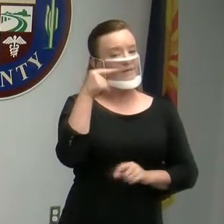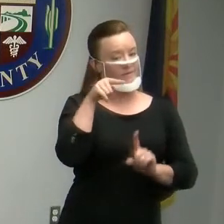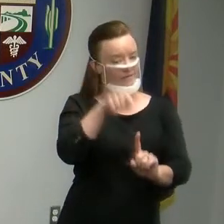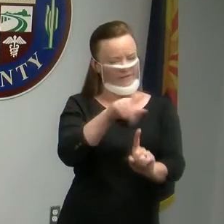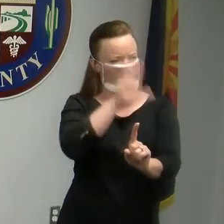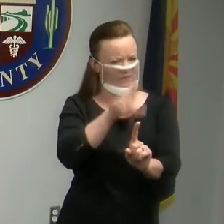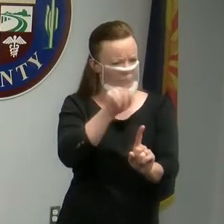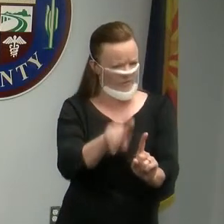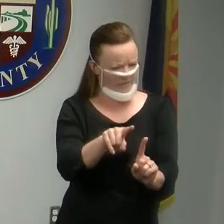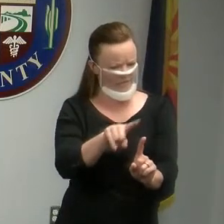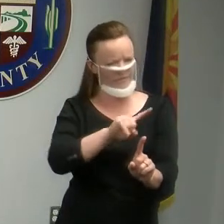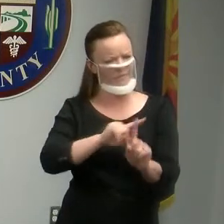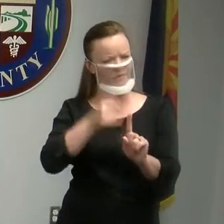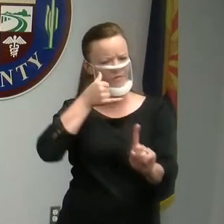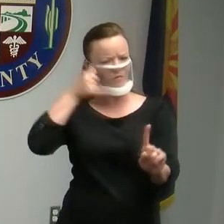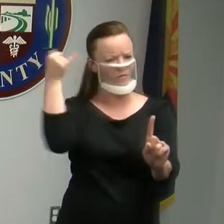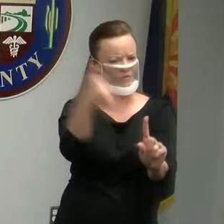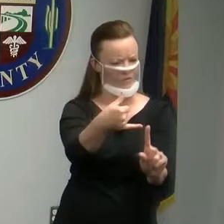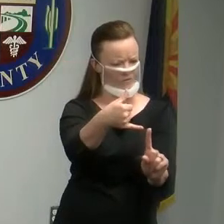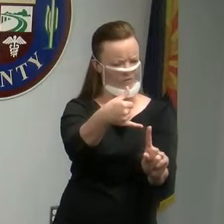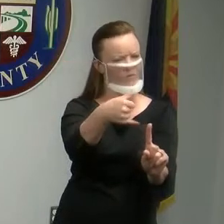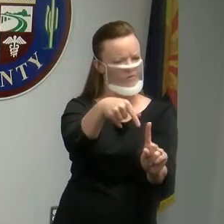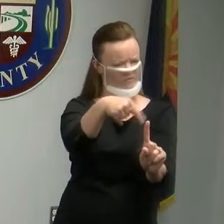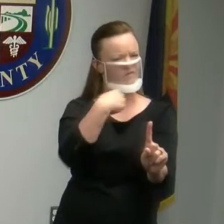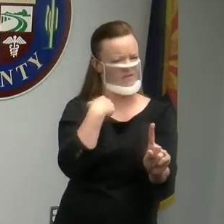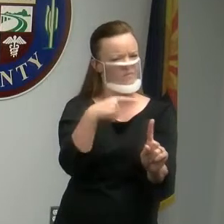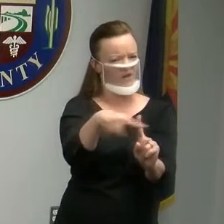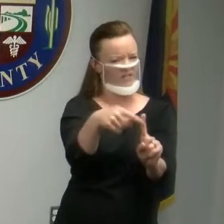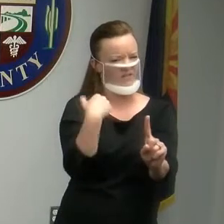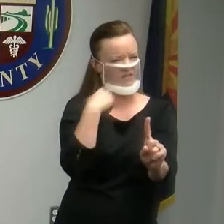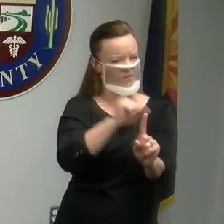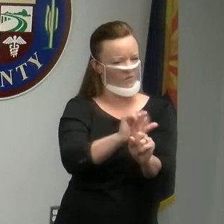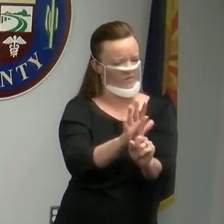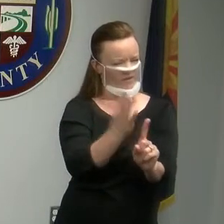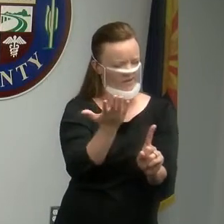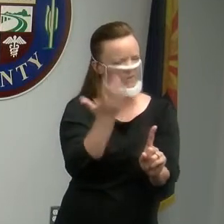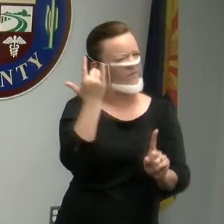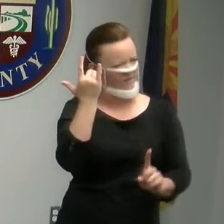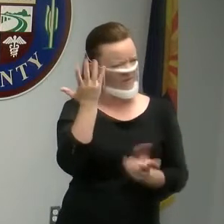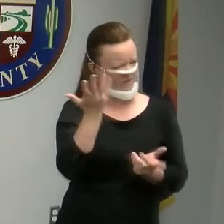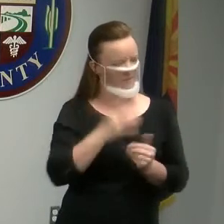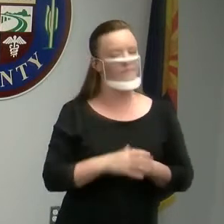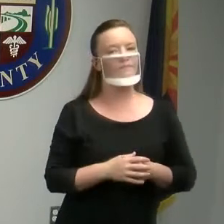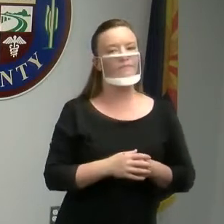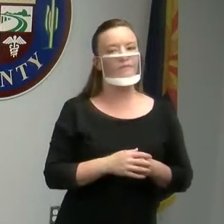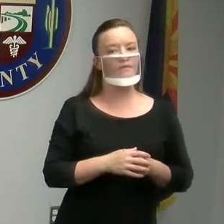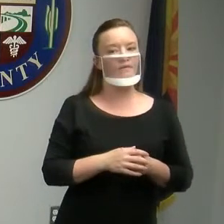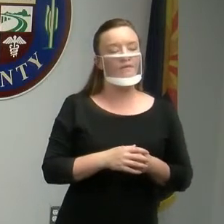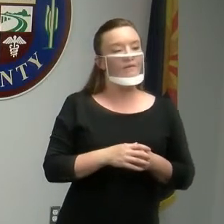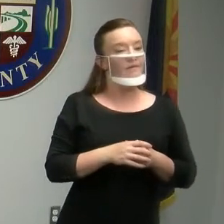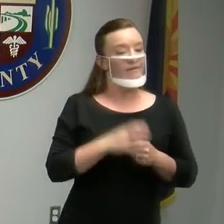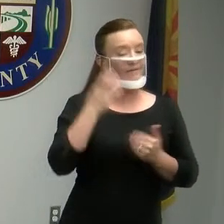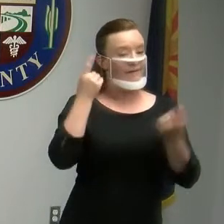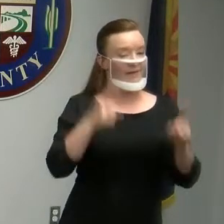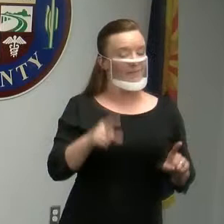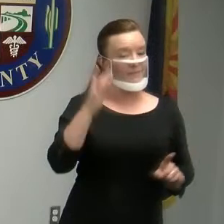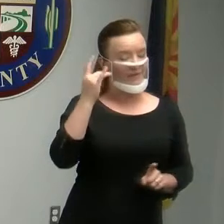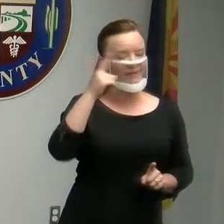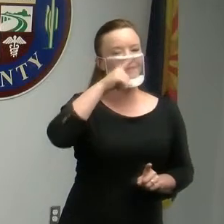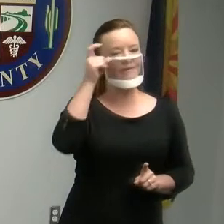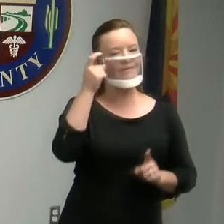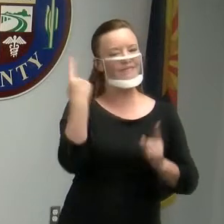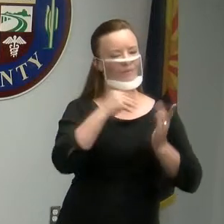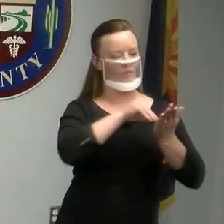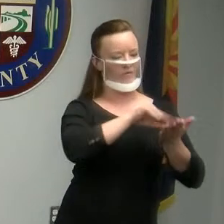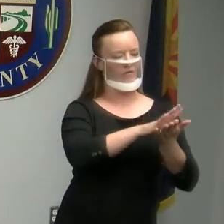phone call that says someone with this phone number tested positive is because of an inaccurate phone number being